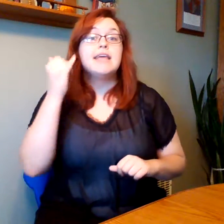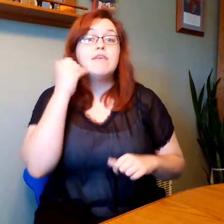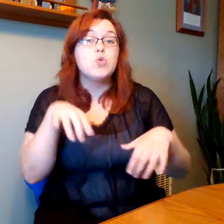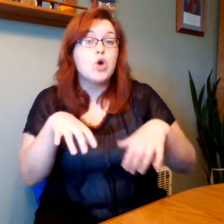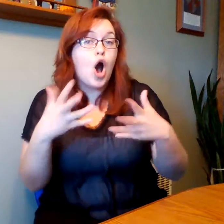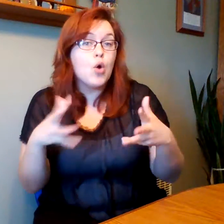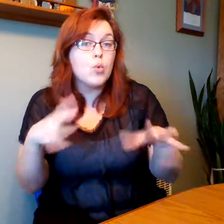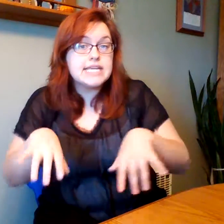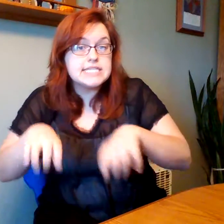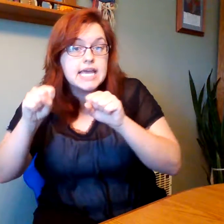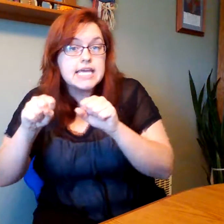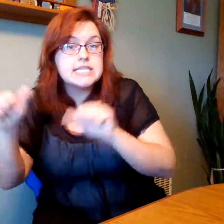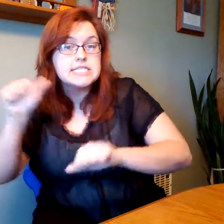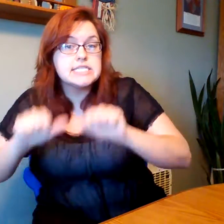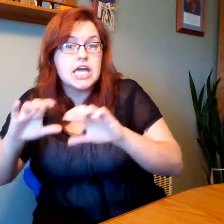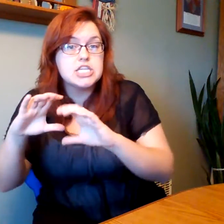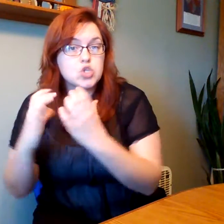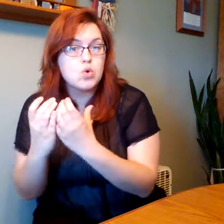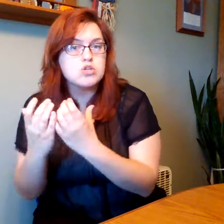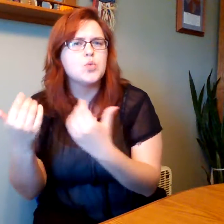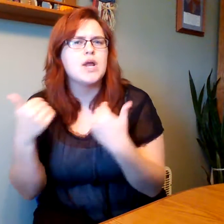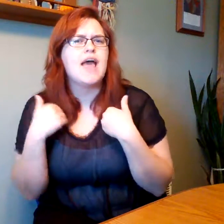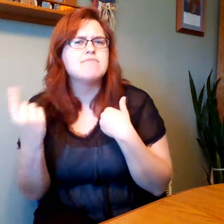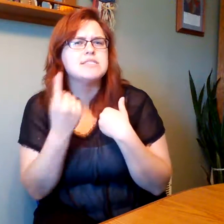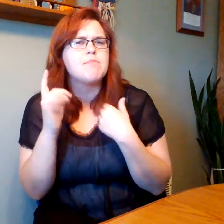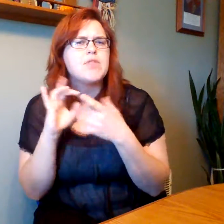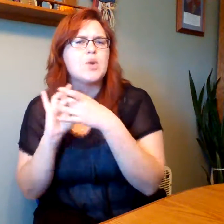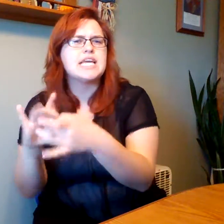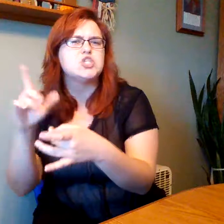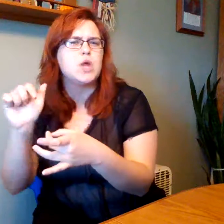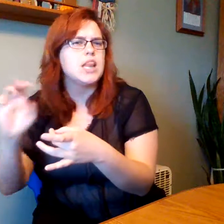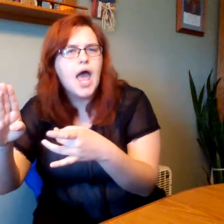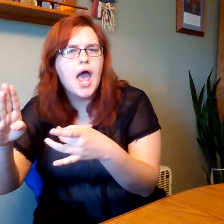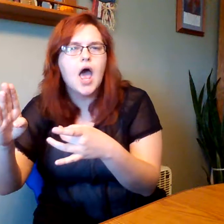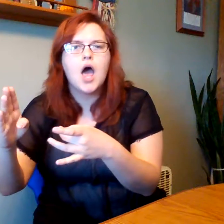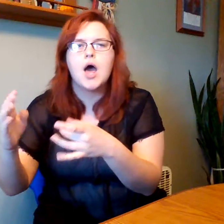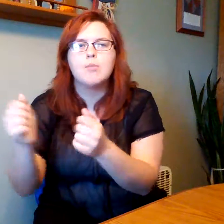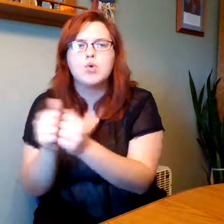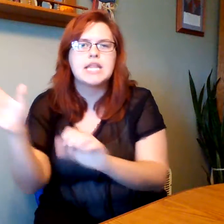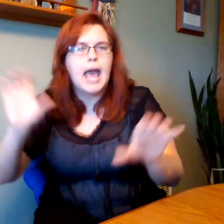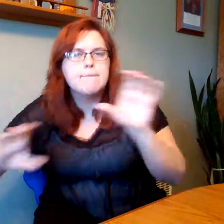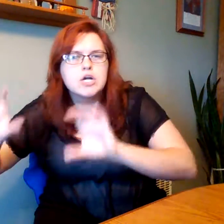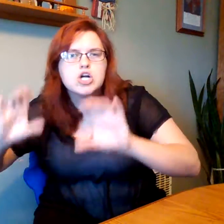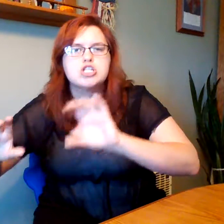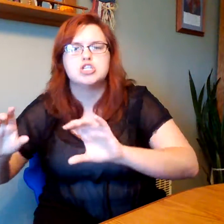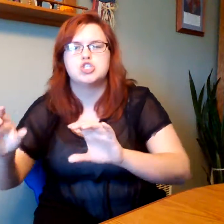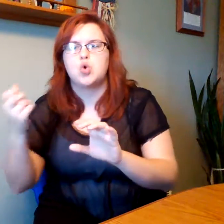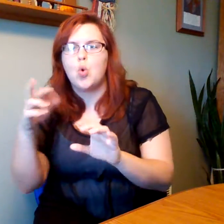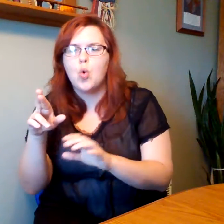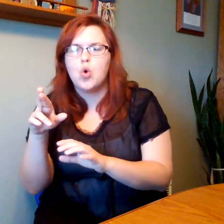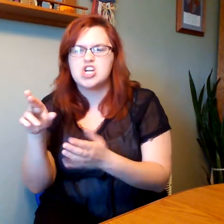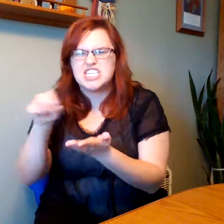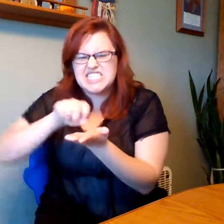roll balls down an incline, blow something up by mixing chemicals, dissect a salamander or something like that. We